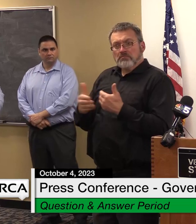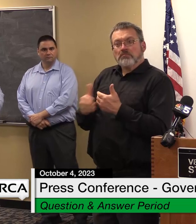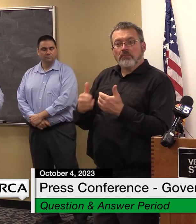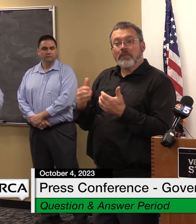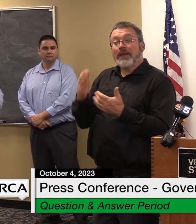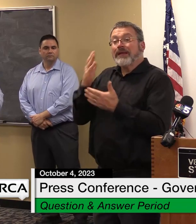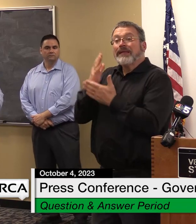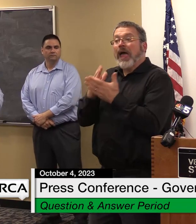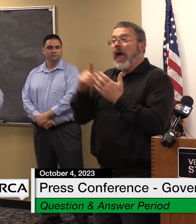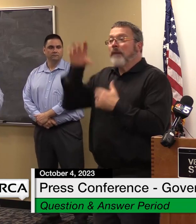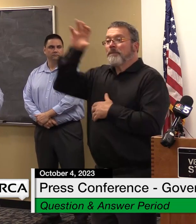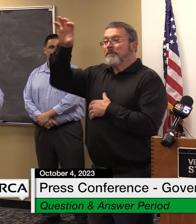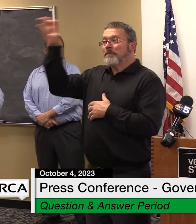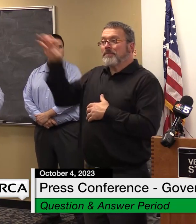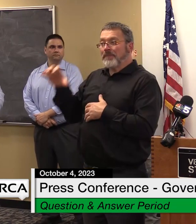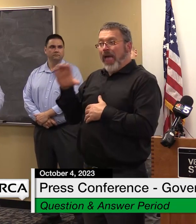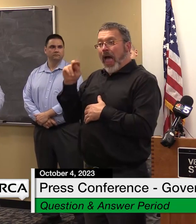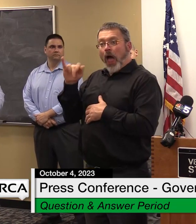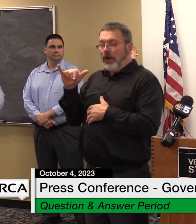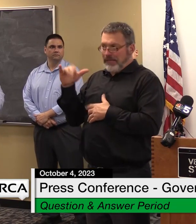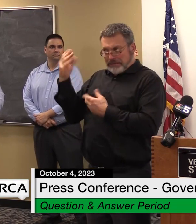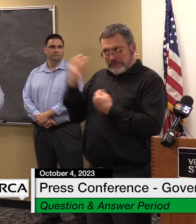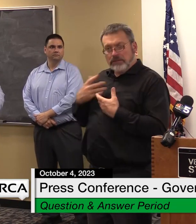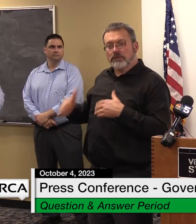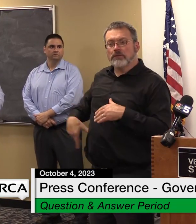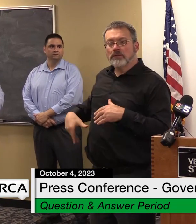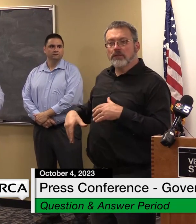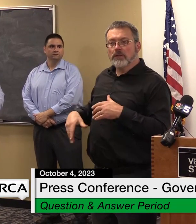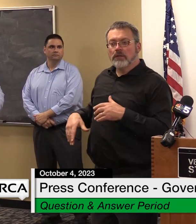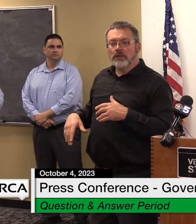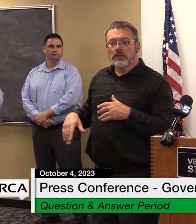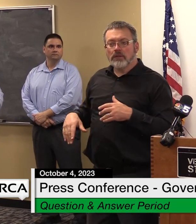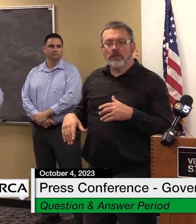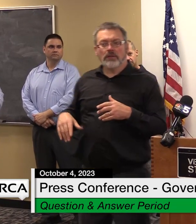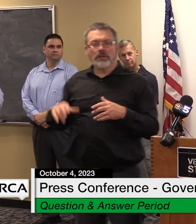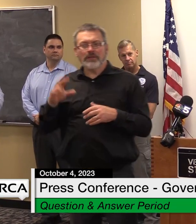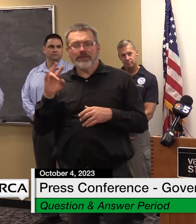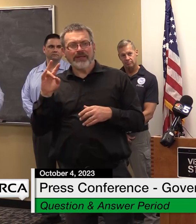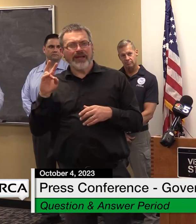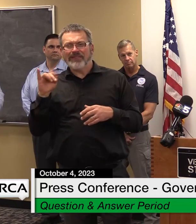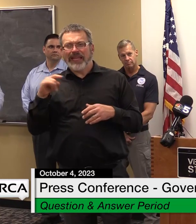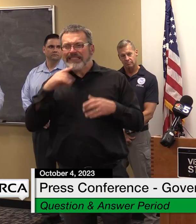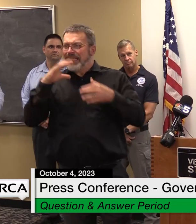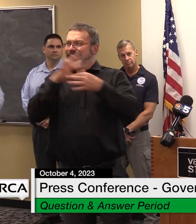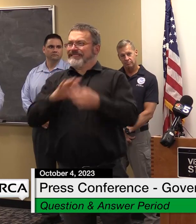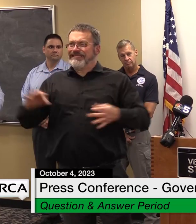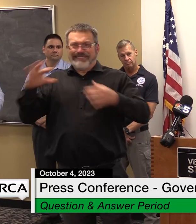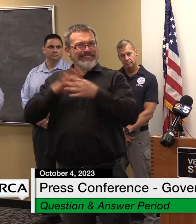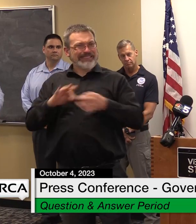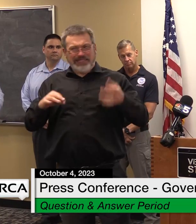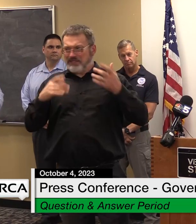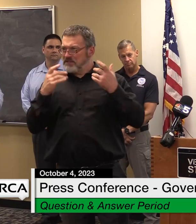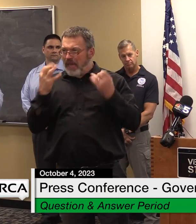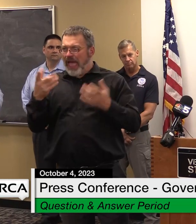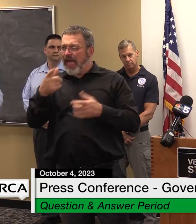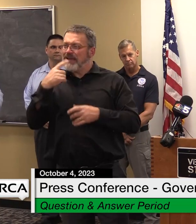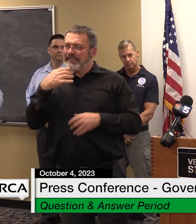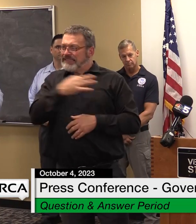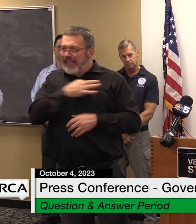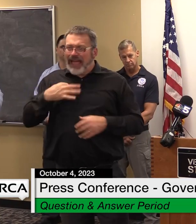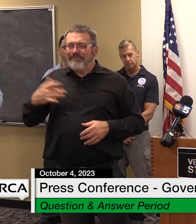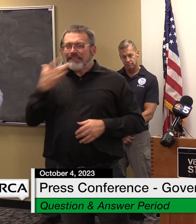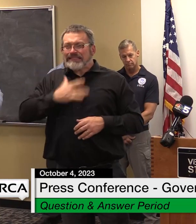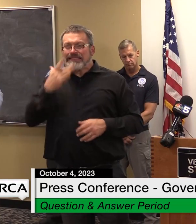reached out to them. They've been saying for years that there's an acute shortage of people in those fields. But to deal with this disaster.